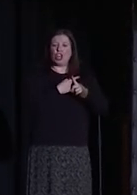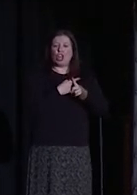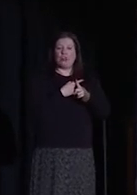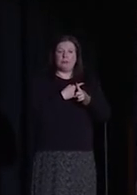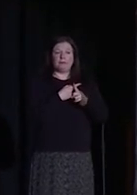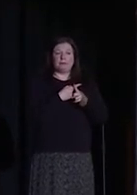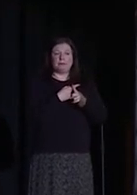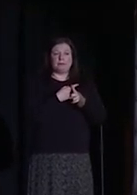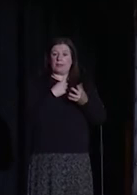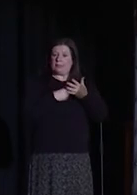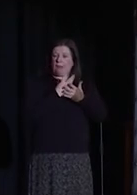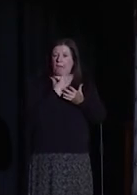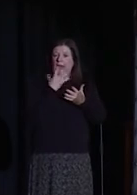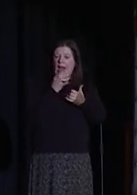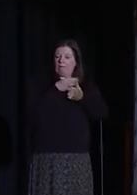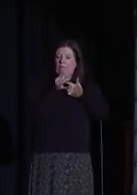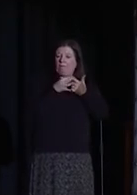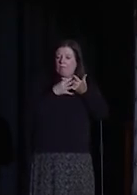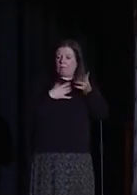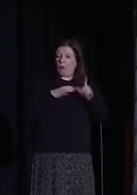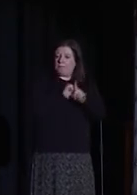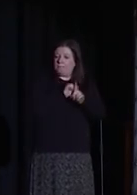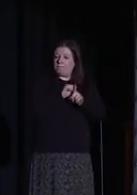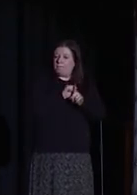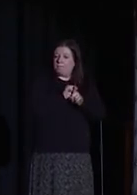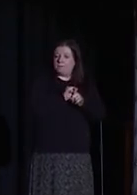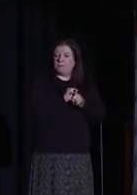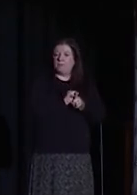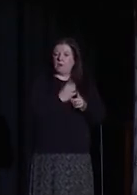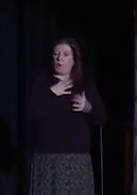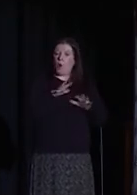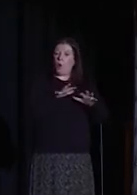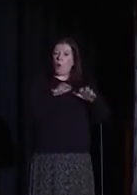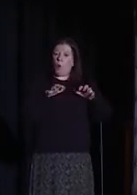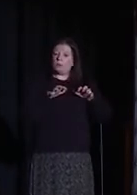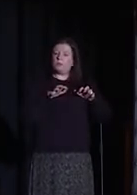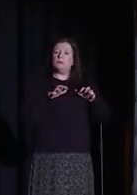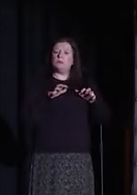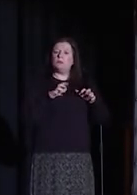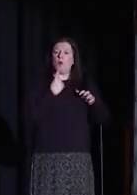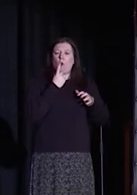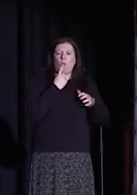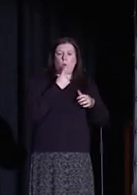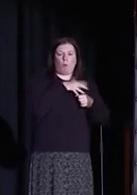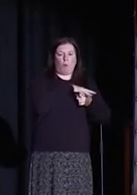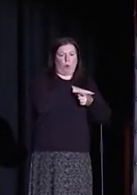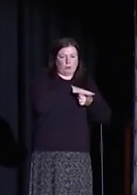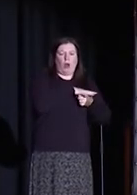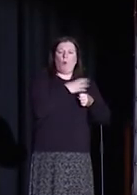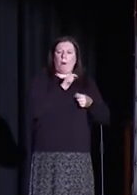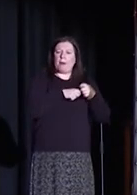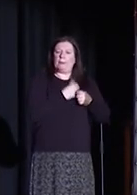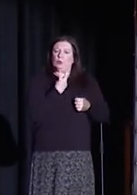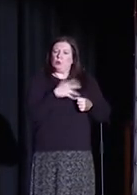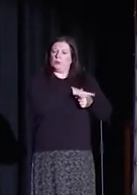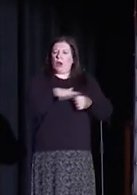some focuses for our development. We'd like to develop the performance on two, for the audience, on two sides. This year it was one-sided. We'd like